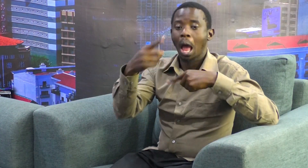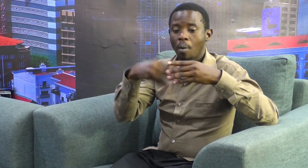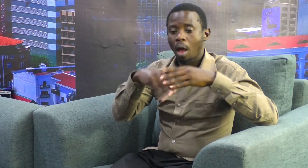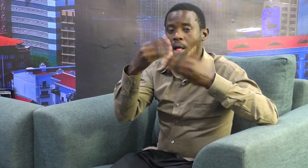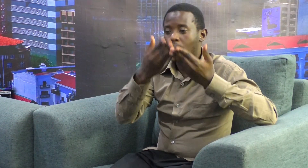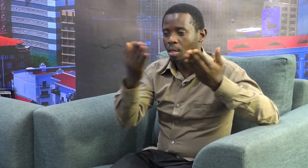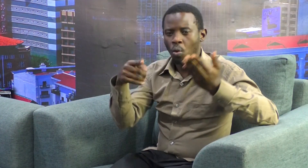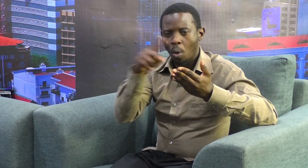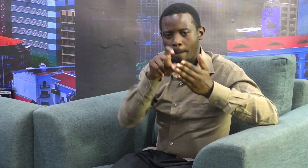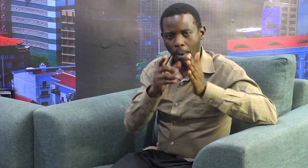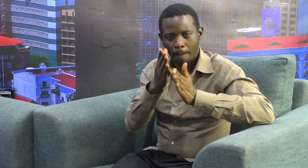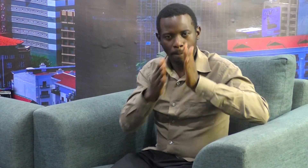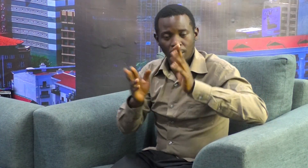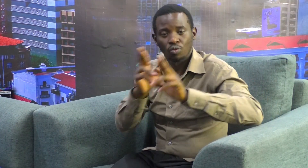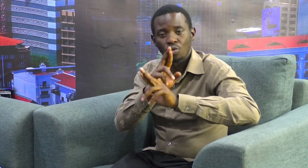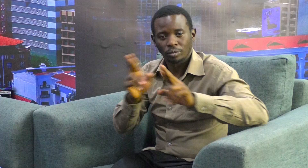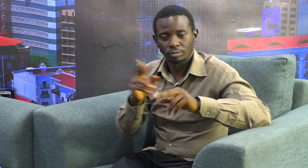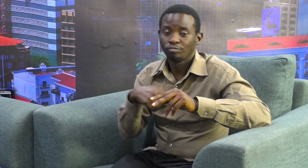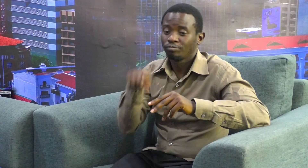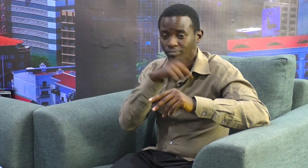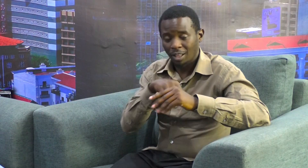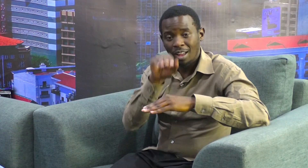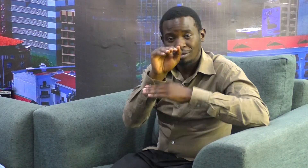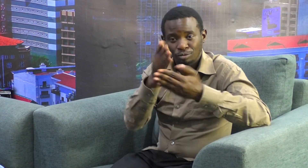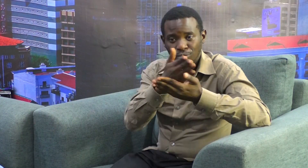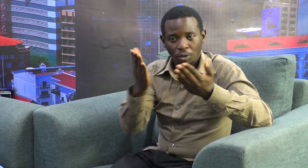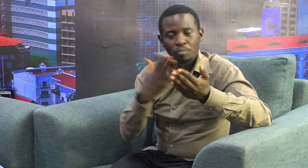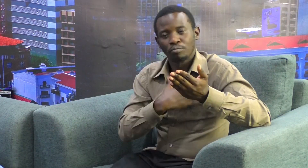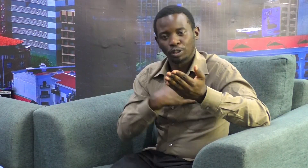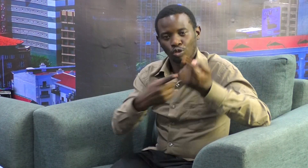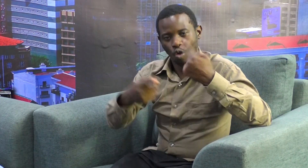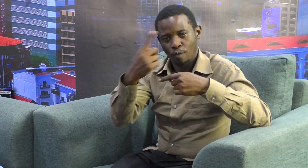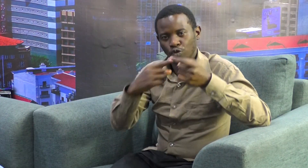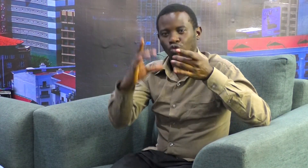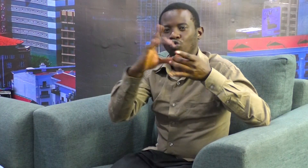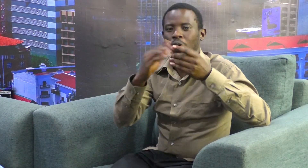When any opportunity is posted, so you be ready,